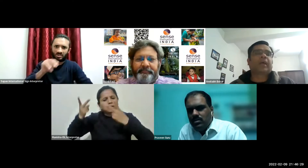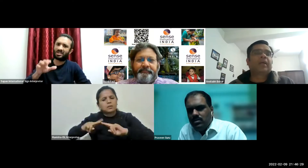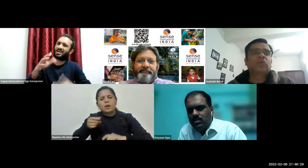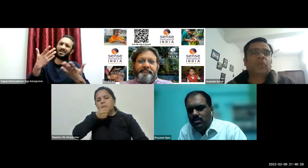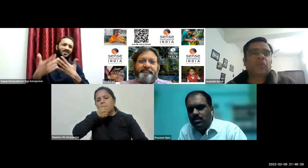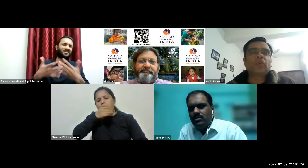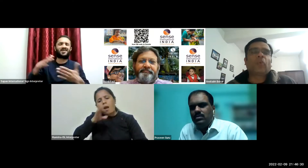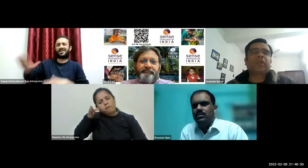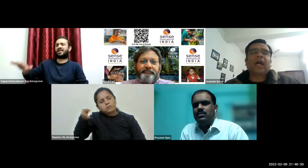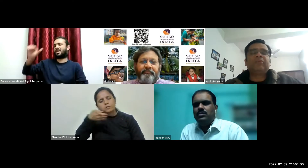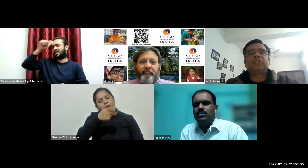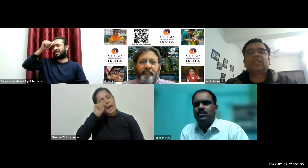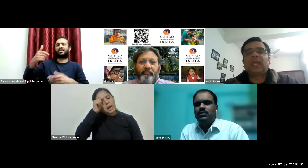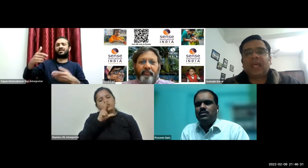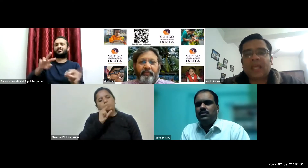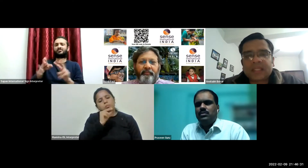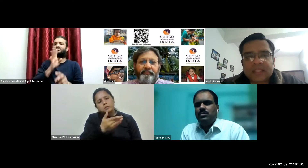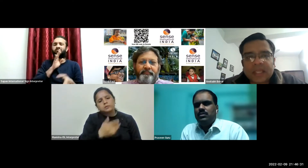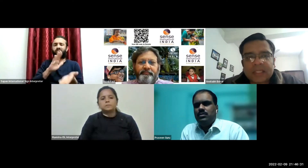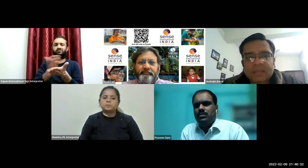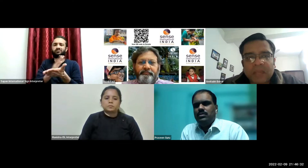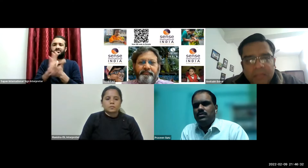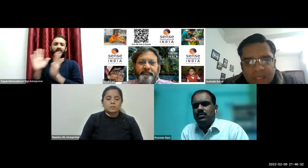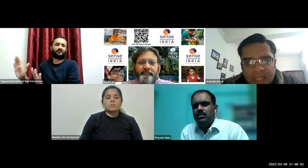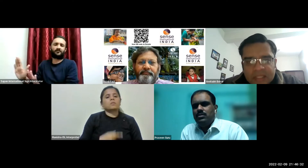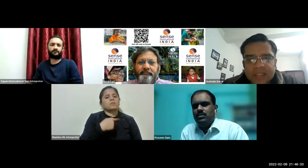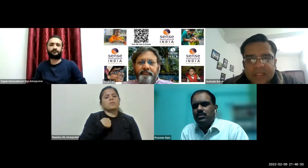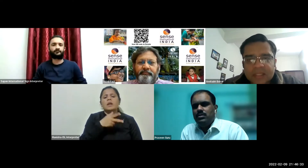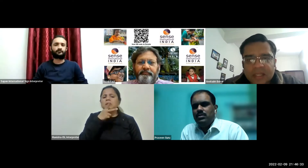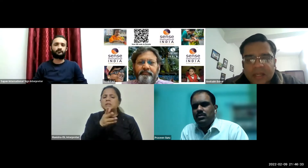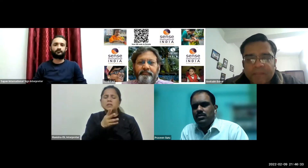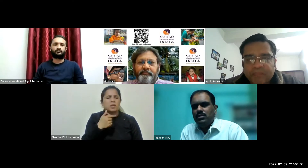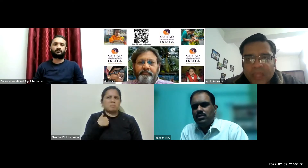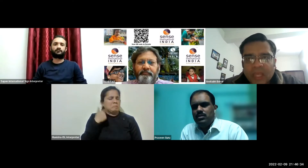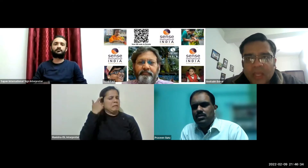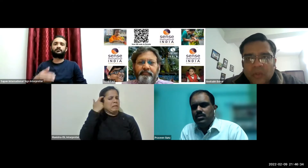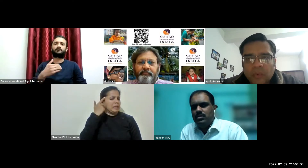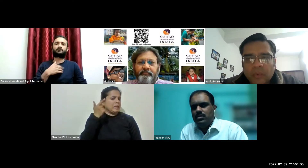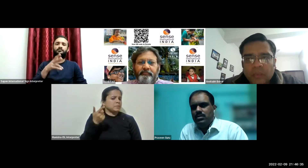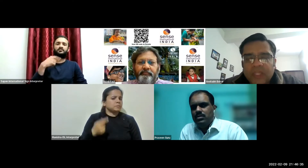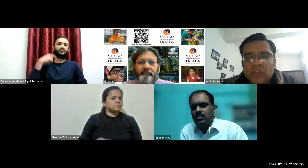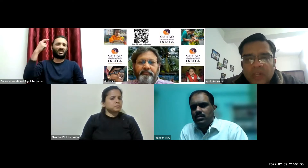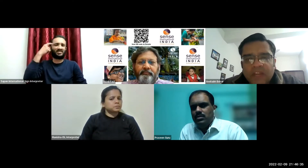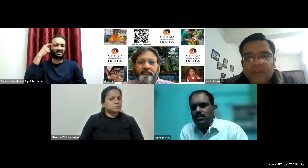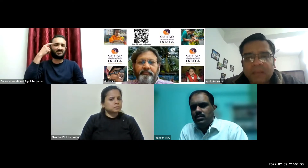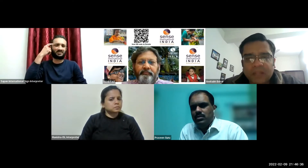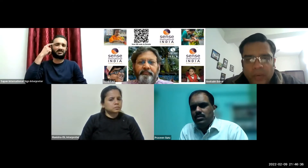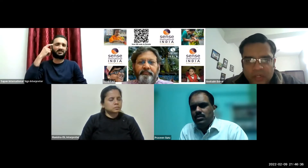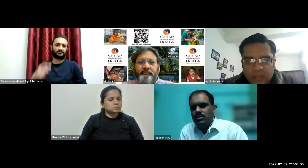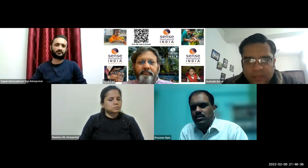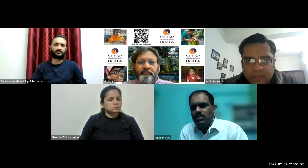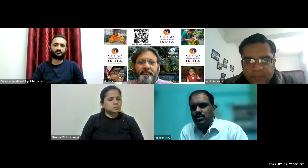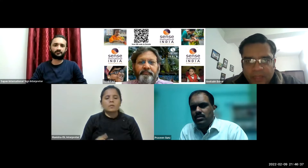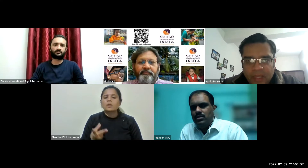know. Okay, so what I would say is that maybe that's we need to